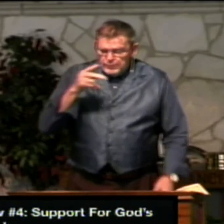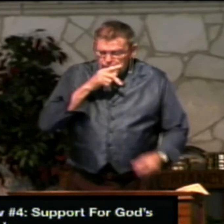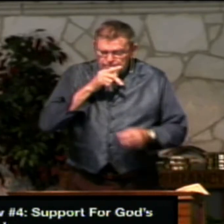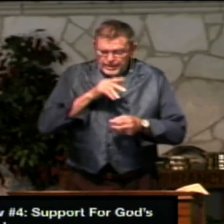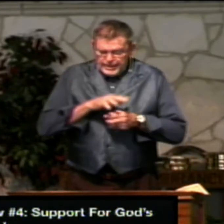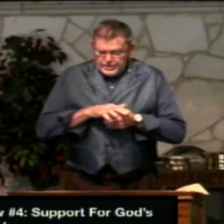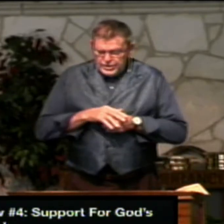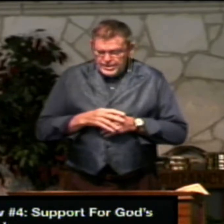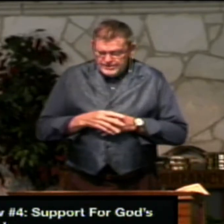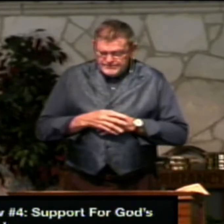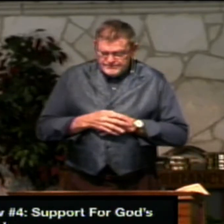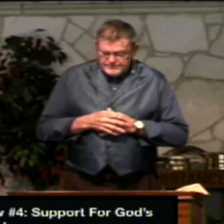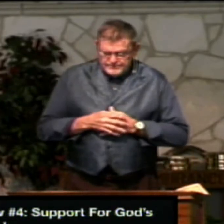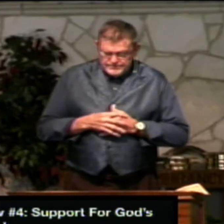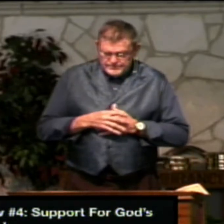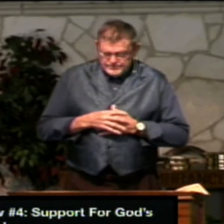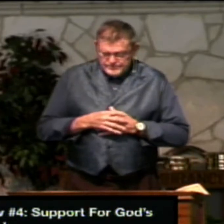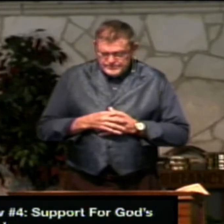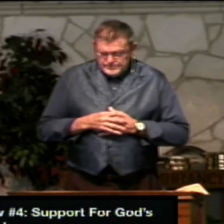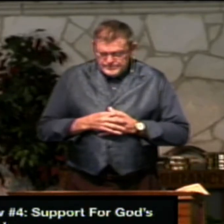To the fourth pledge.